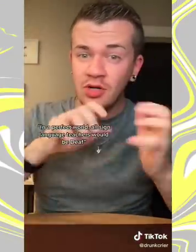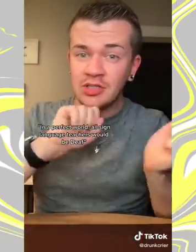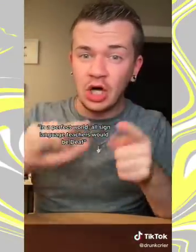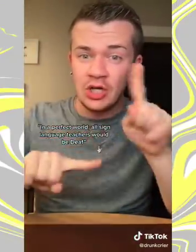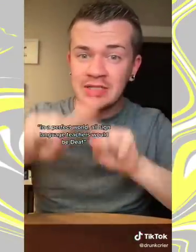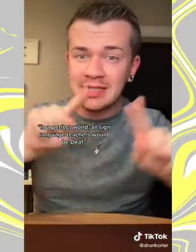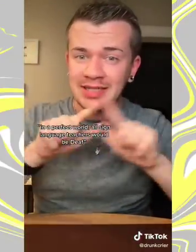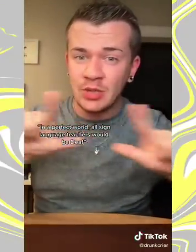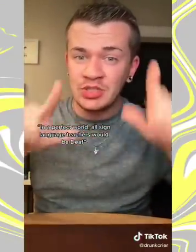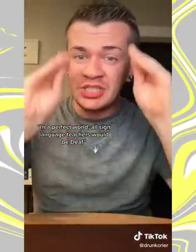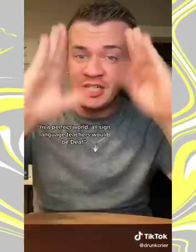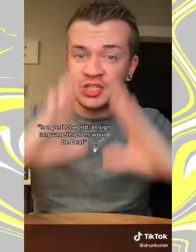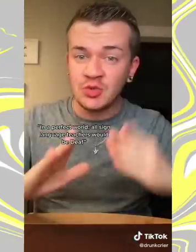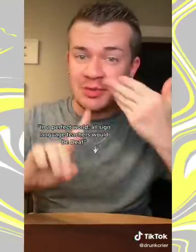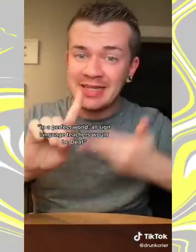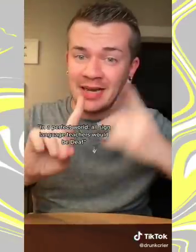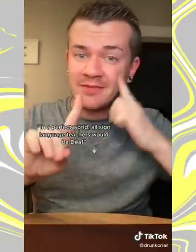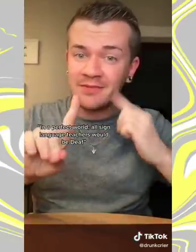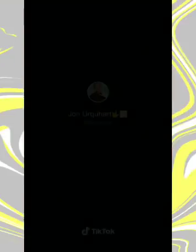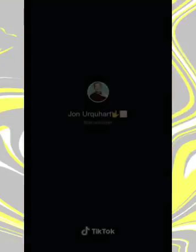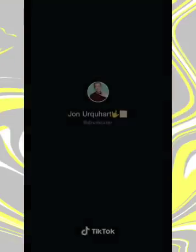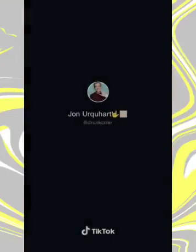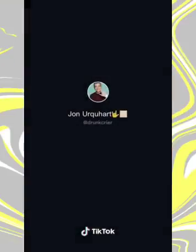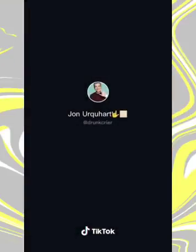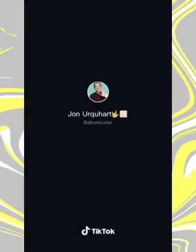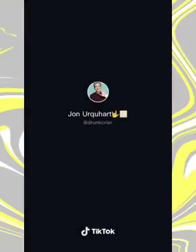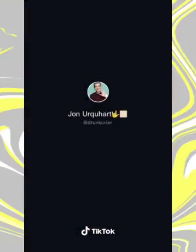all sign language teachers would be deaf.